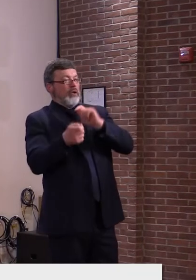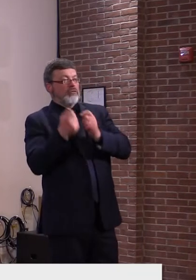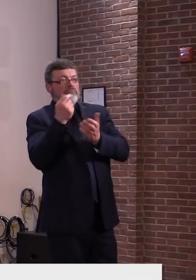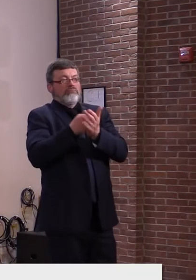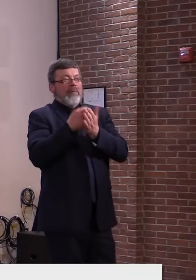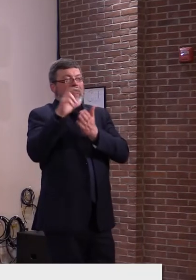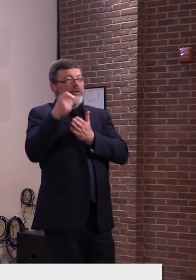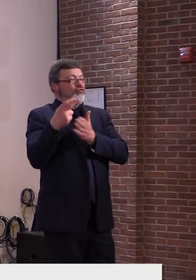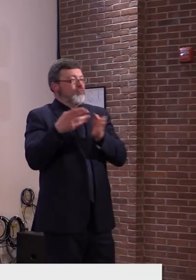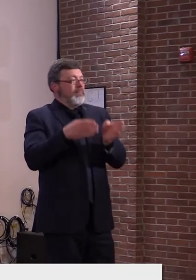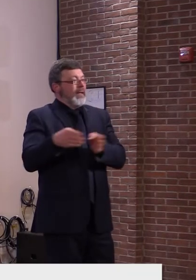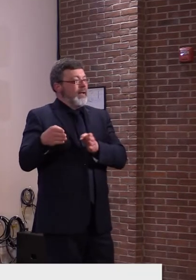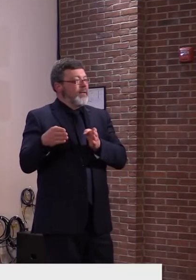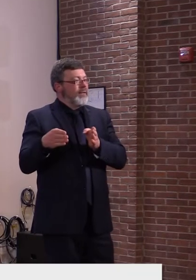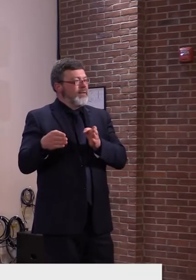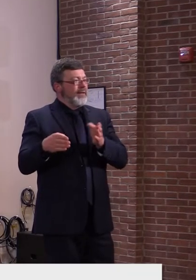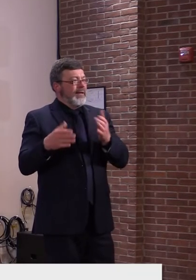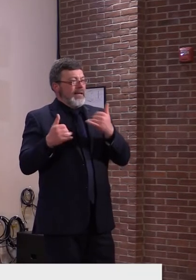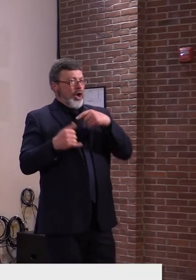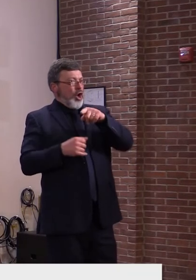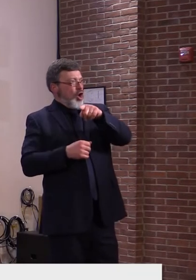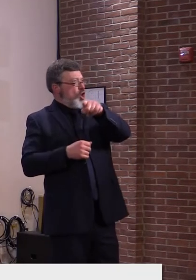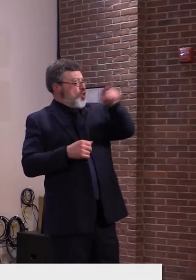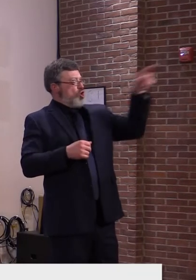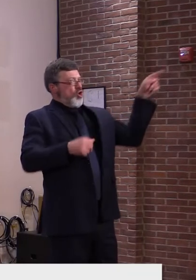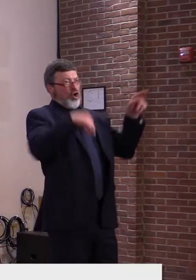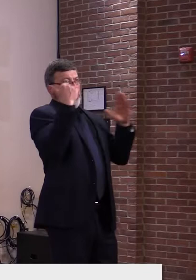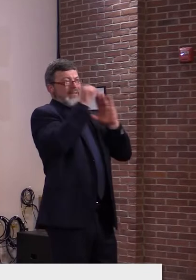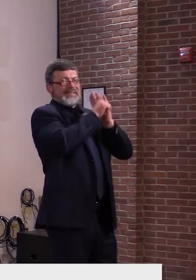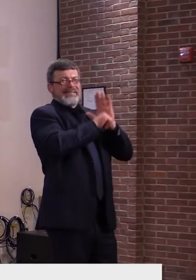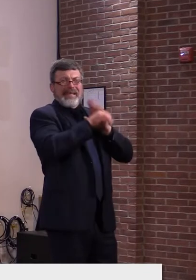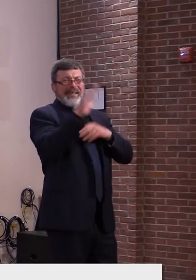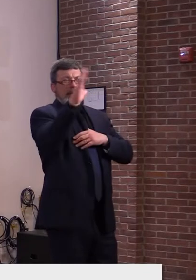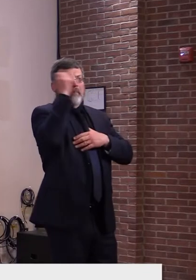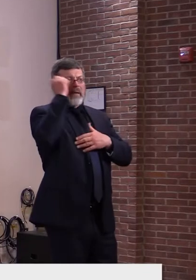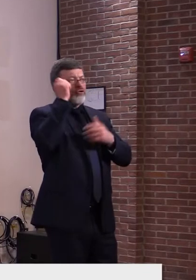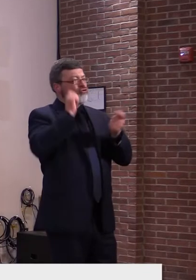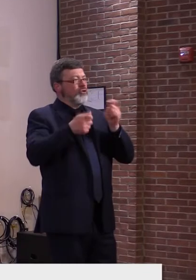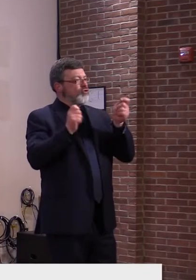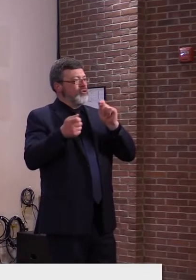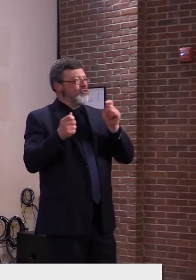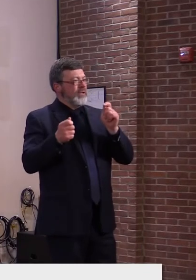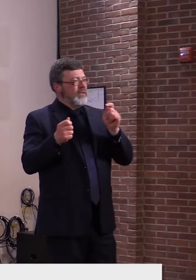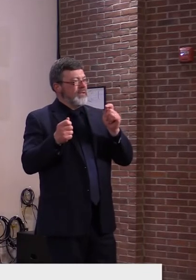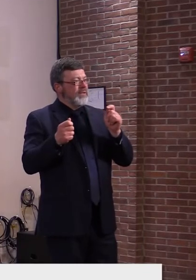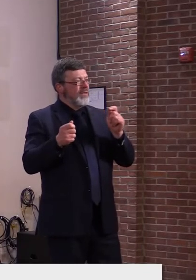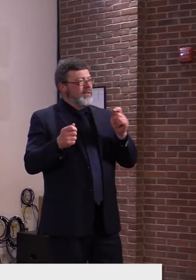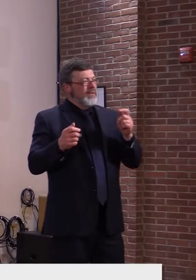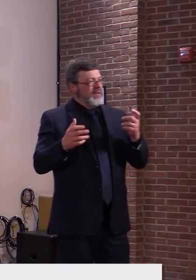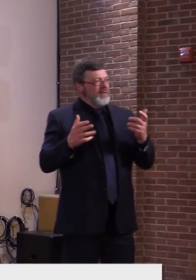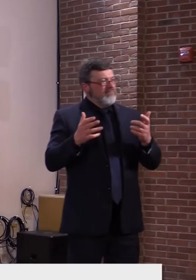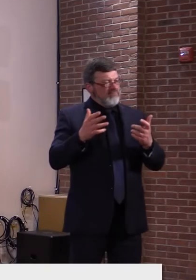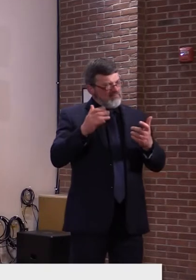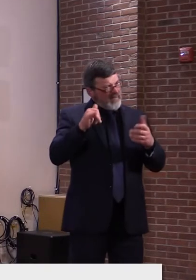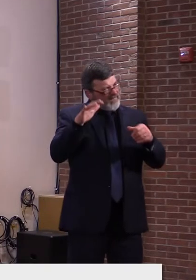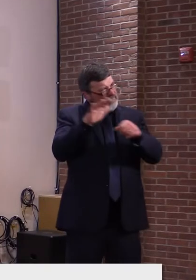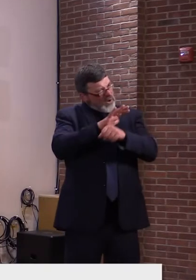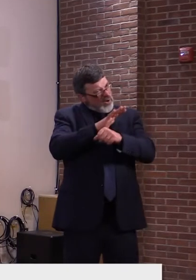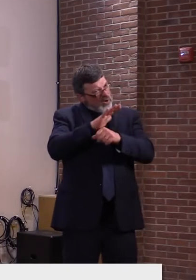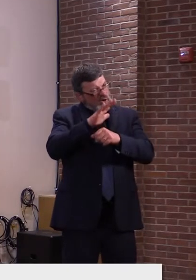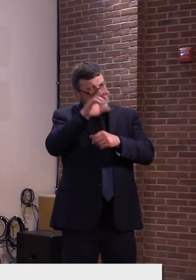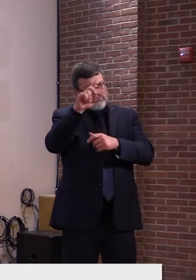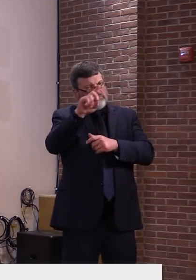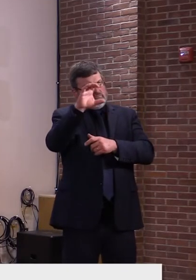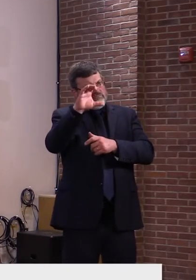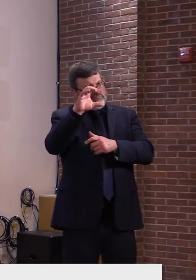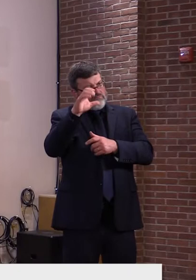gone with a hybrid plan. But just a full DC plan, that would totally change the liability of the state